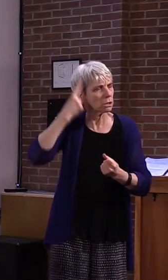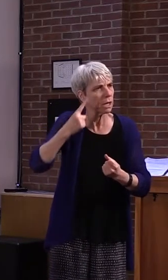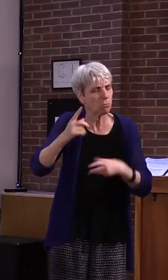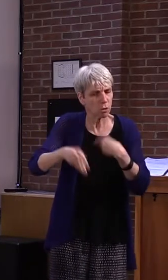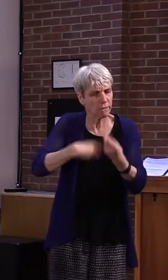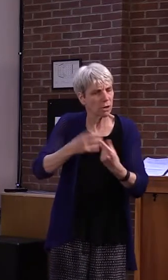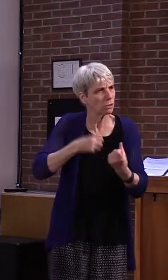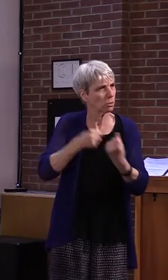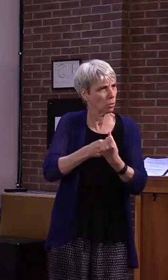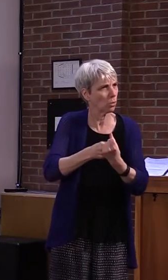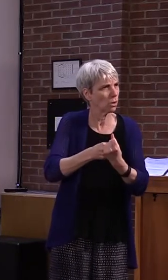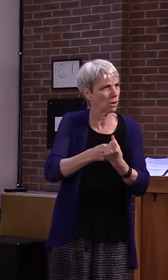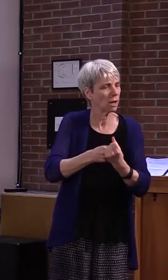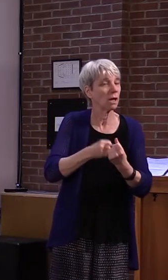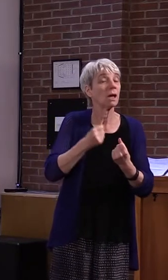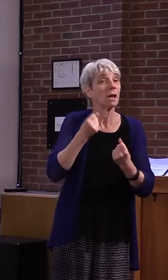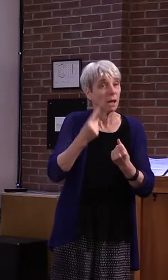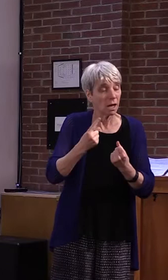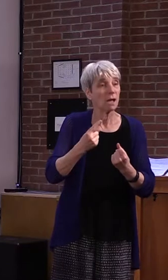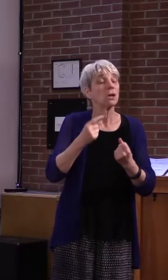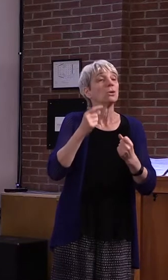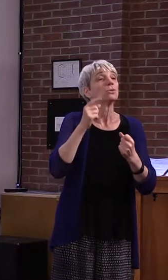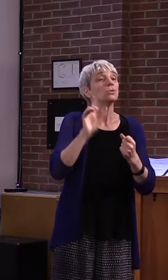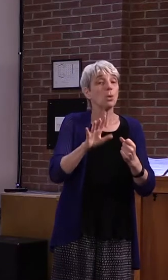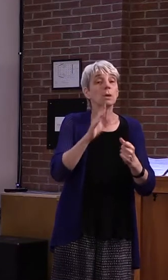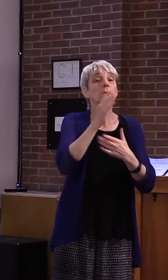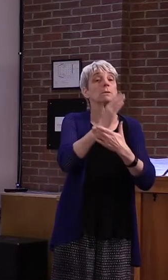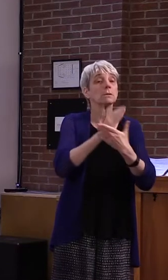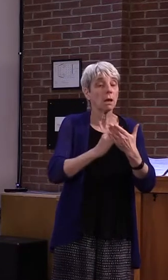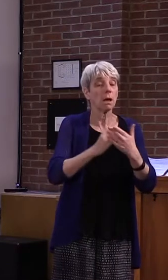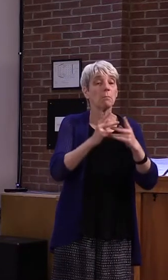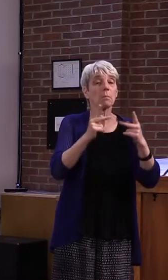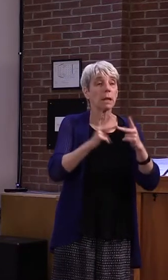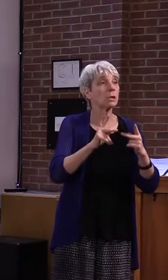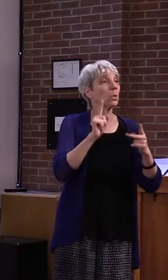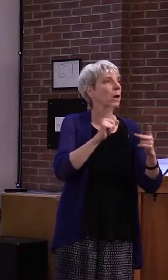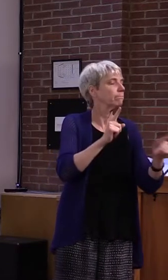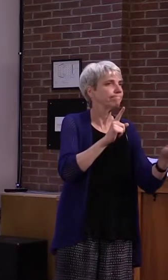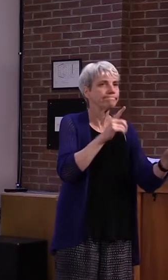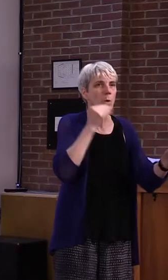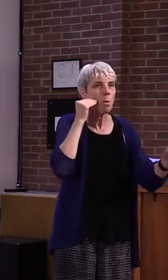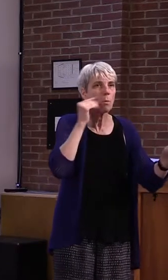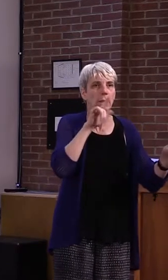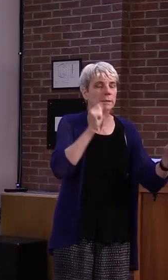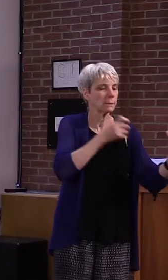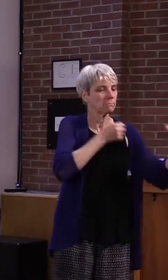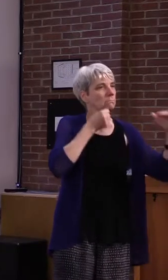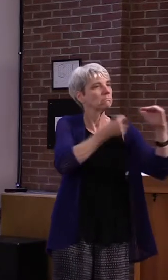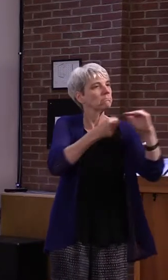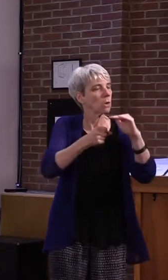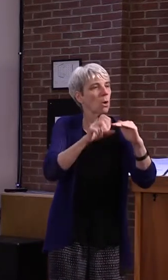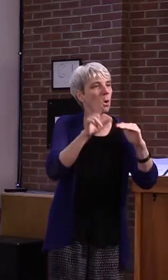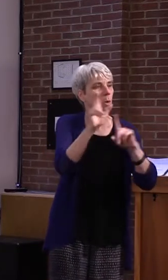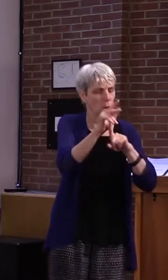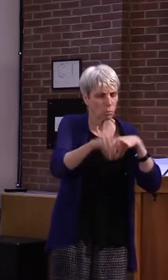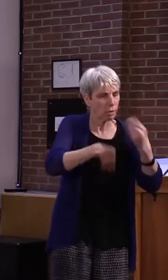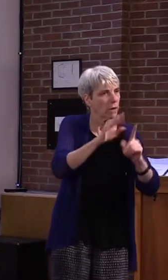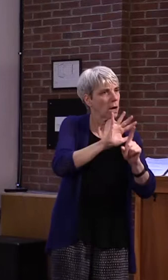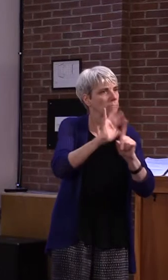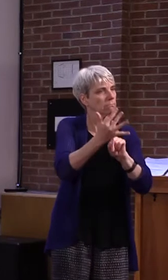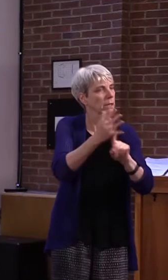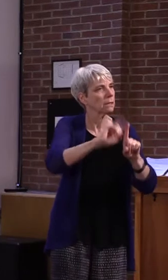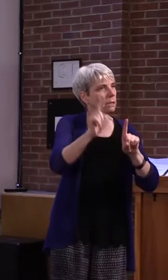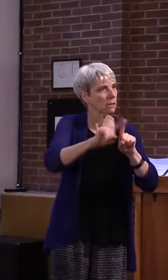these places with extra services to provide that help. And if we look at the model of success around the